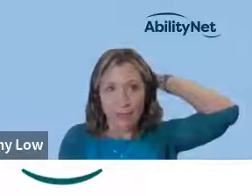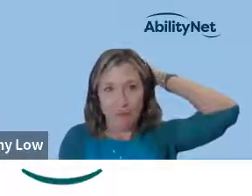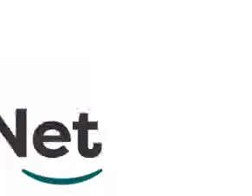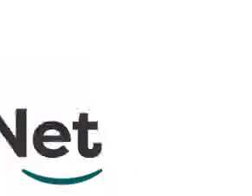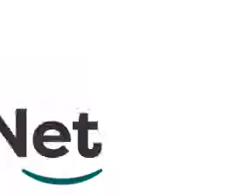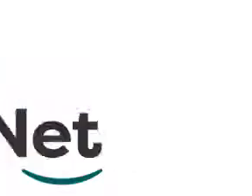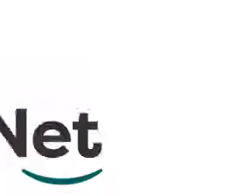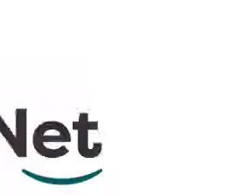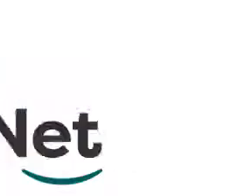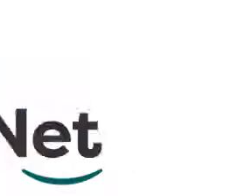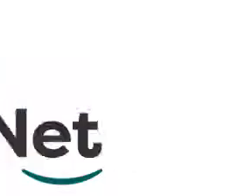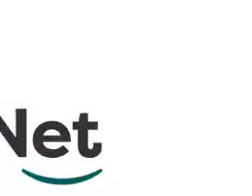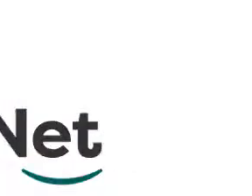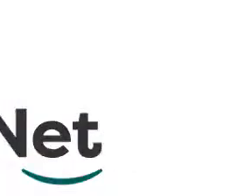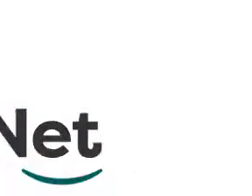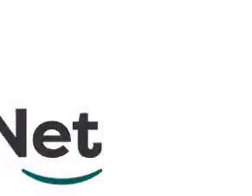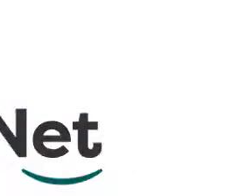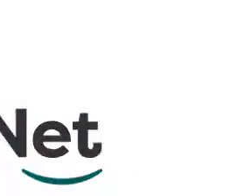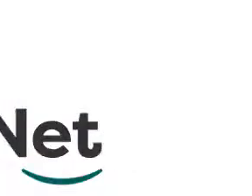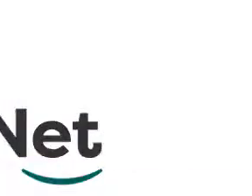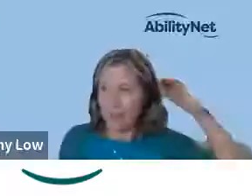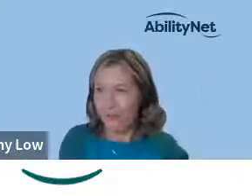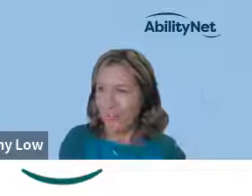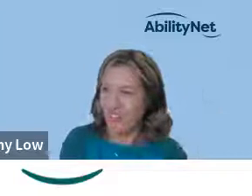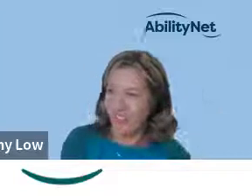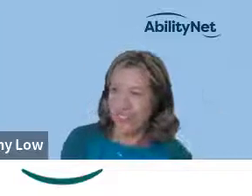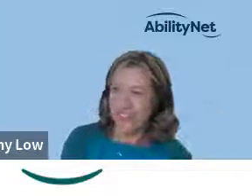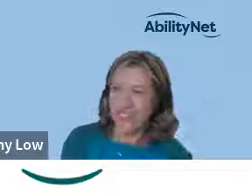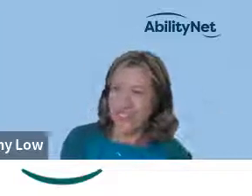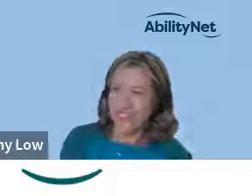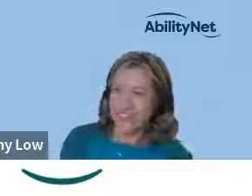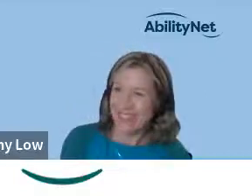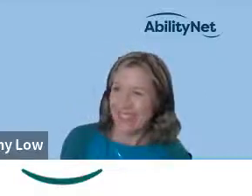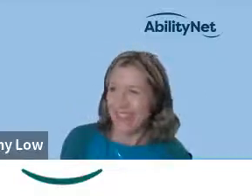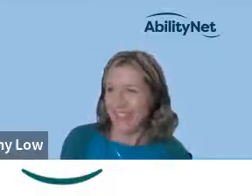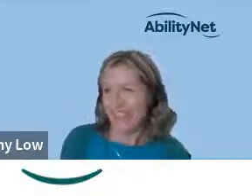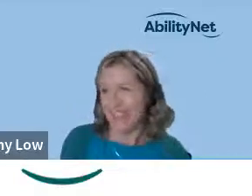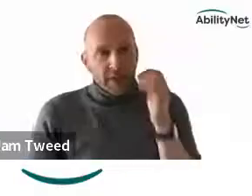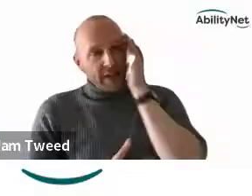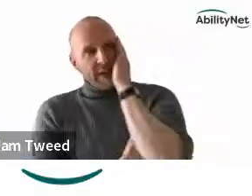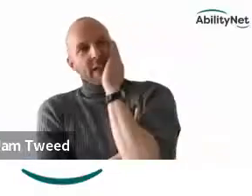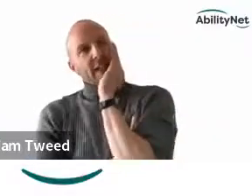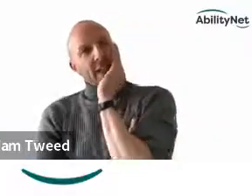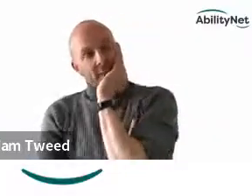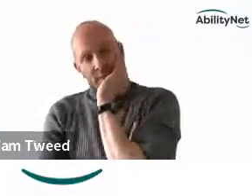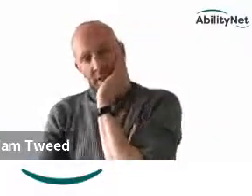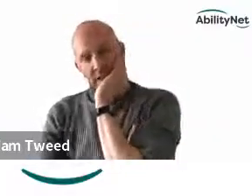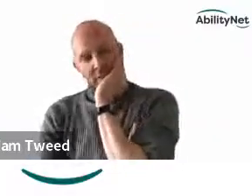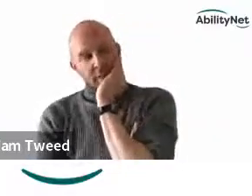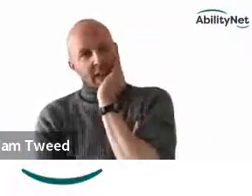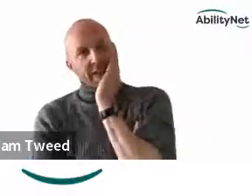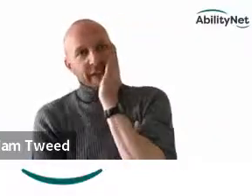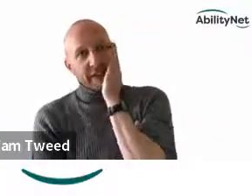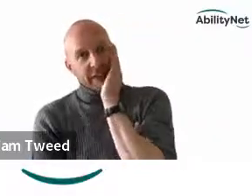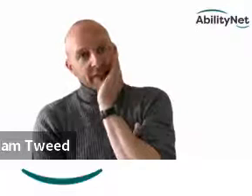needed. Exactly, yeah. Oh, how about you, Adam? Just unmute myself. I think again,